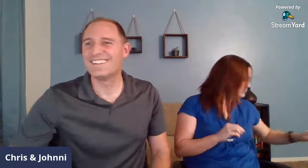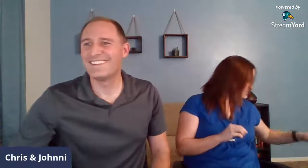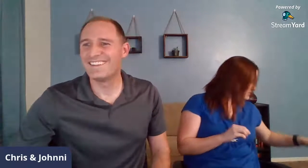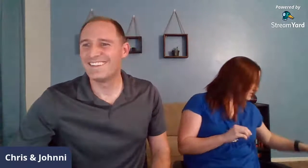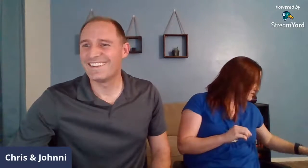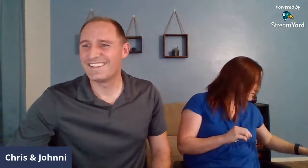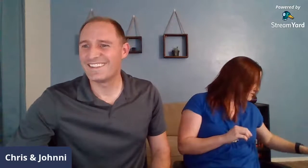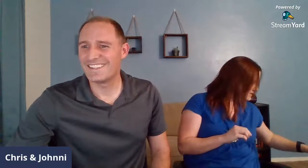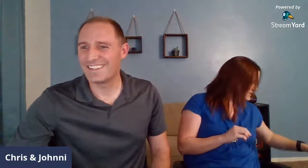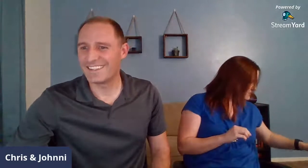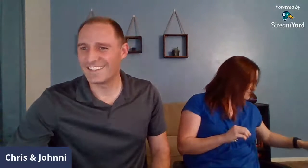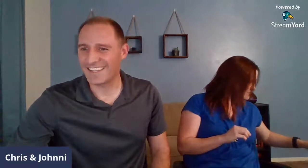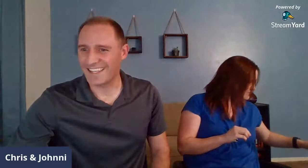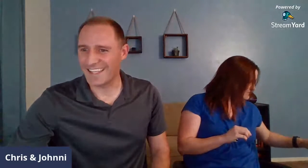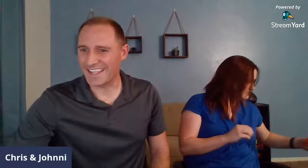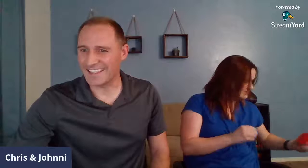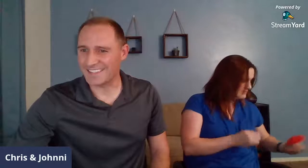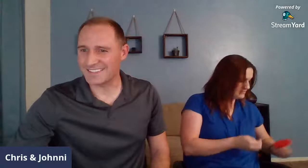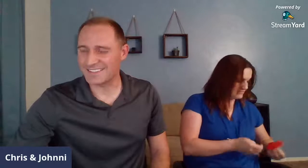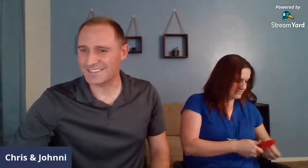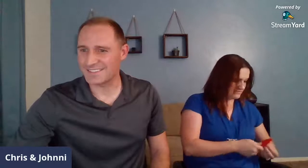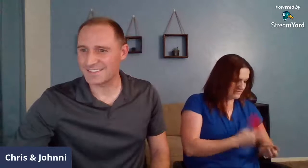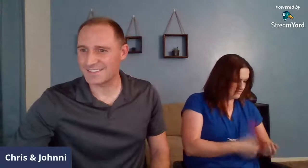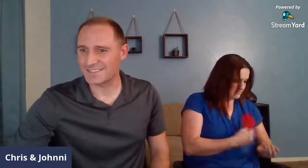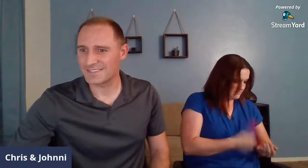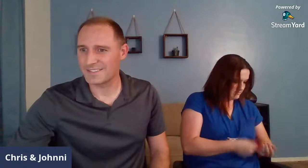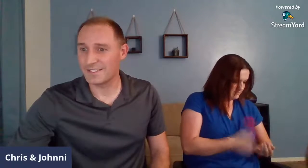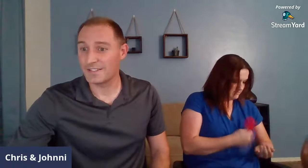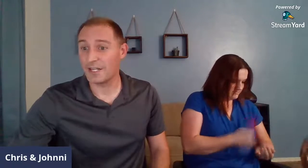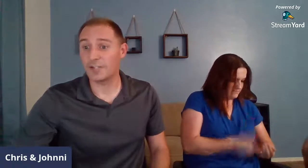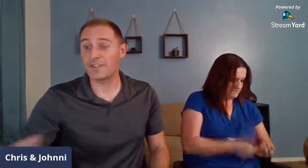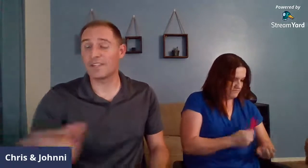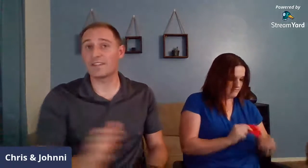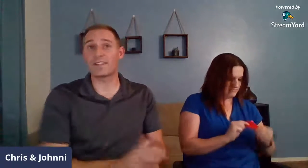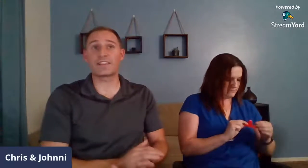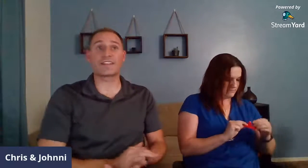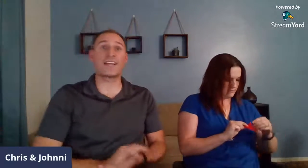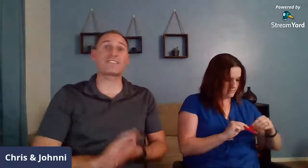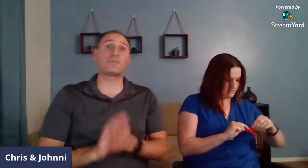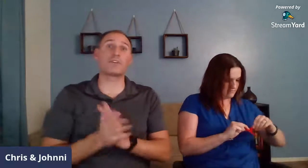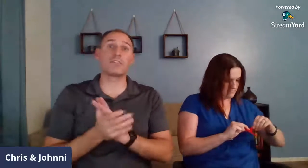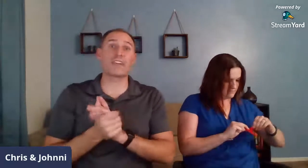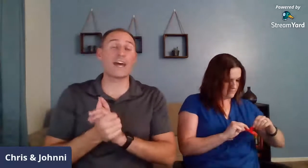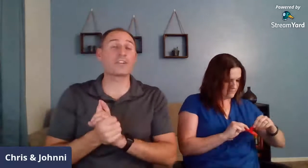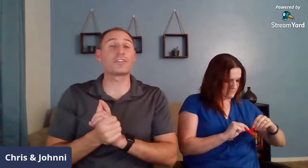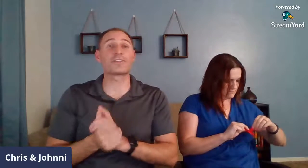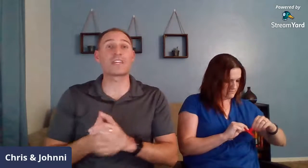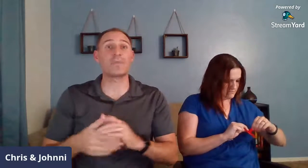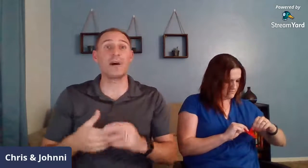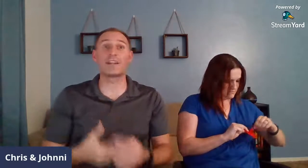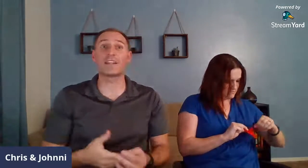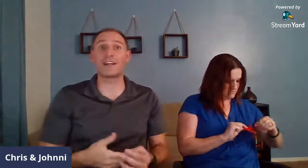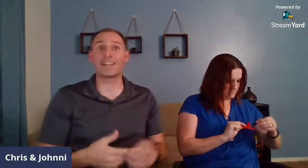making slime. Okay, thank you. Okay, and then the class tomorrow is how to learn like a polyglot.